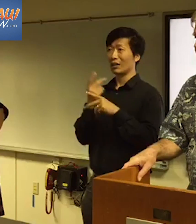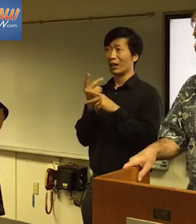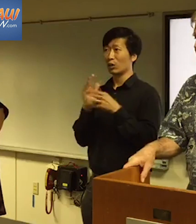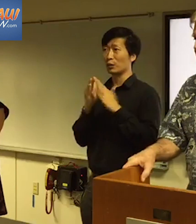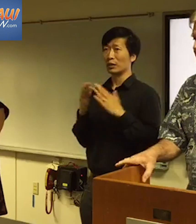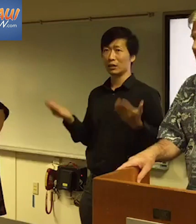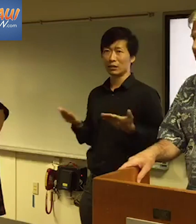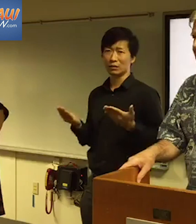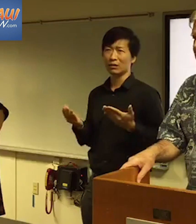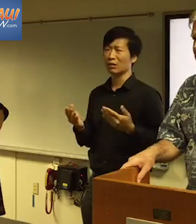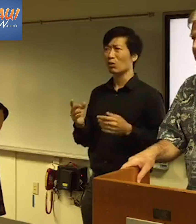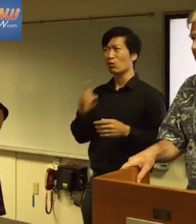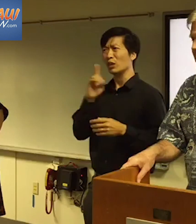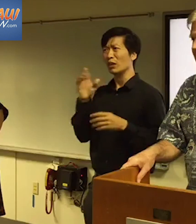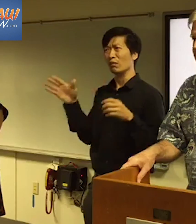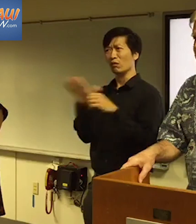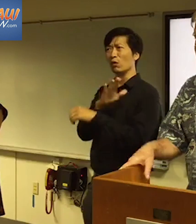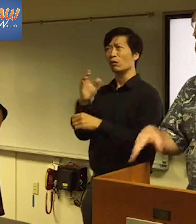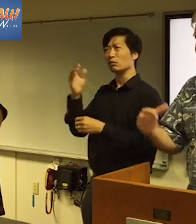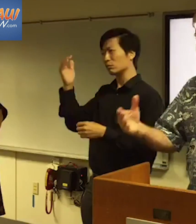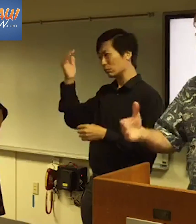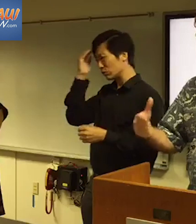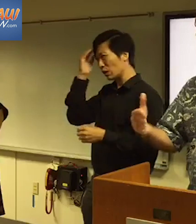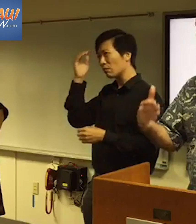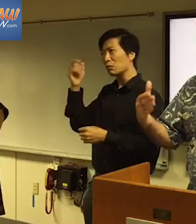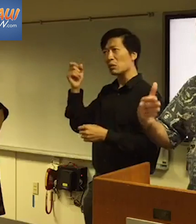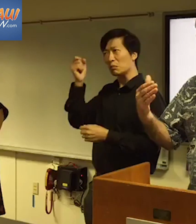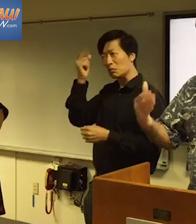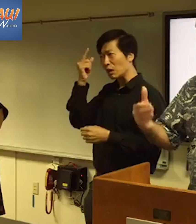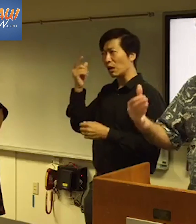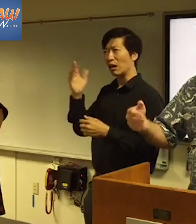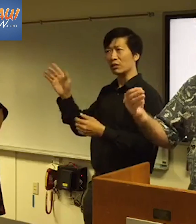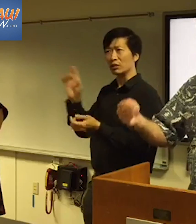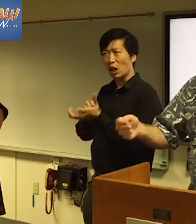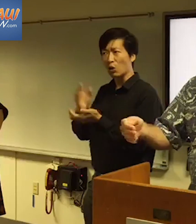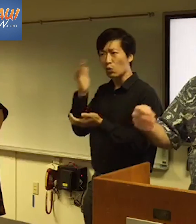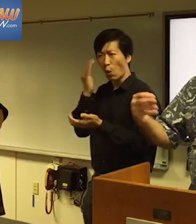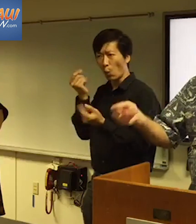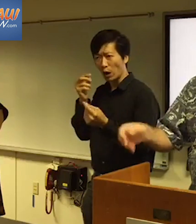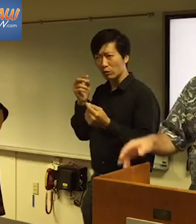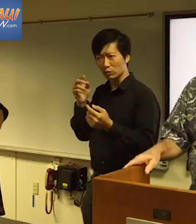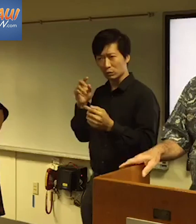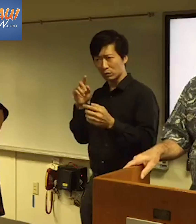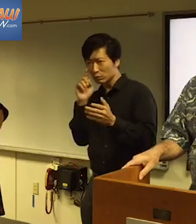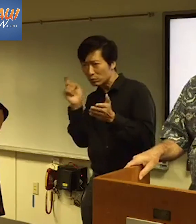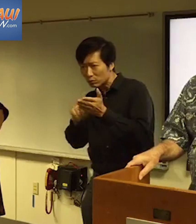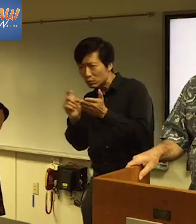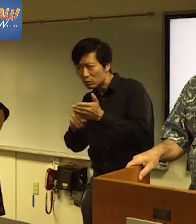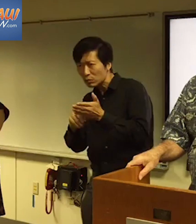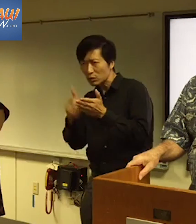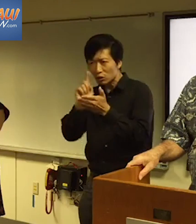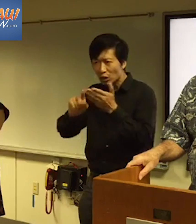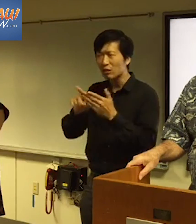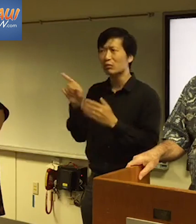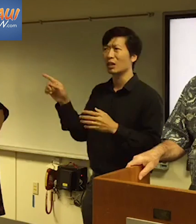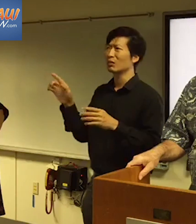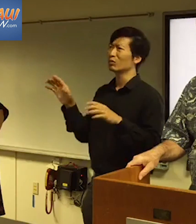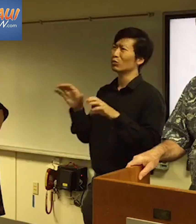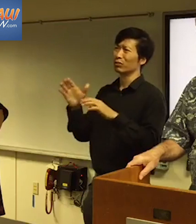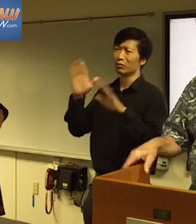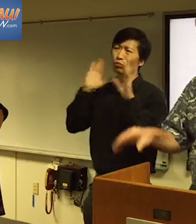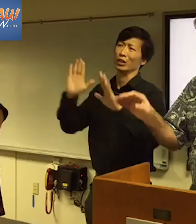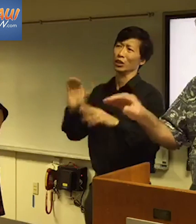We've now done a total of 8 PUIs since we could do the analysis on